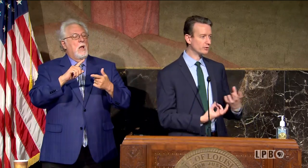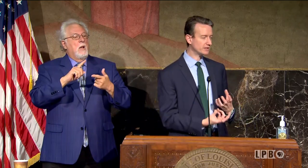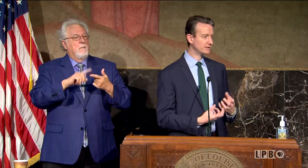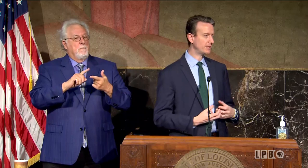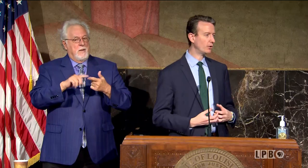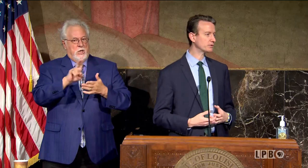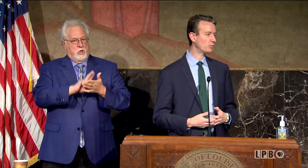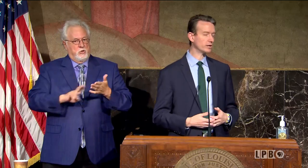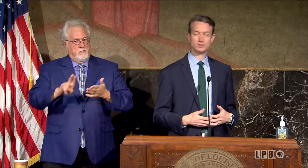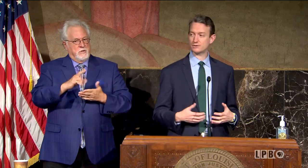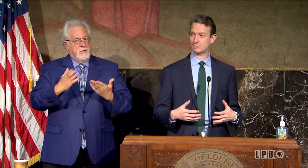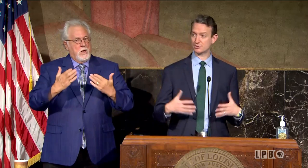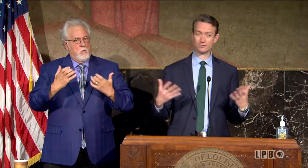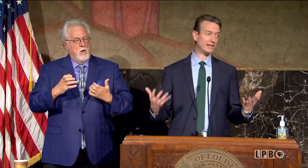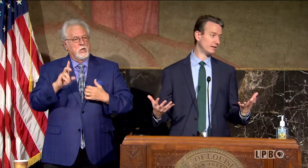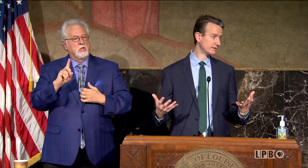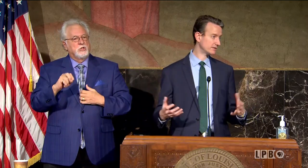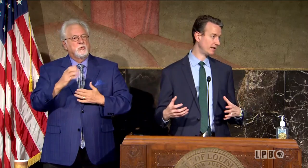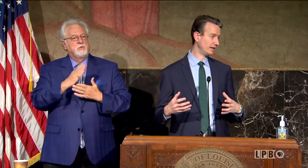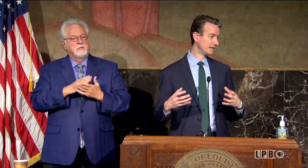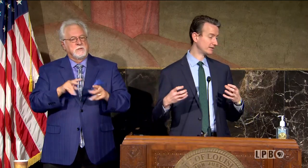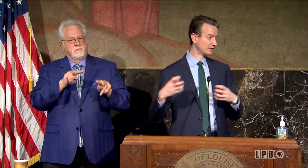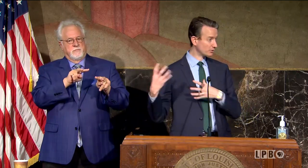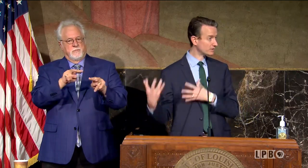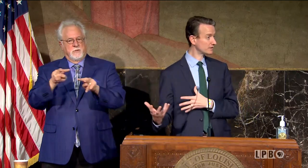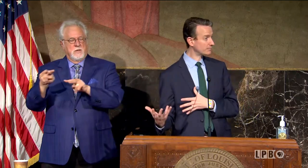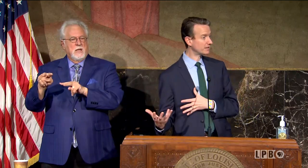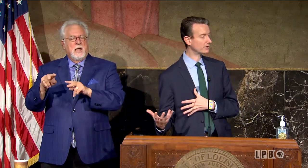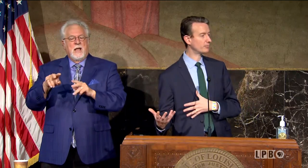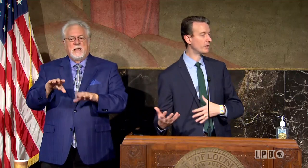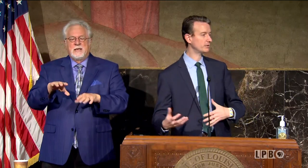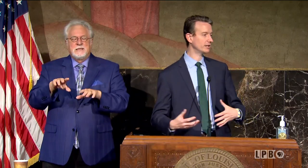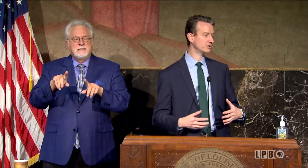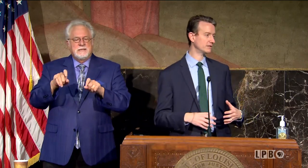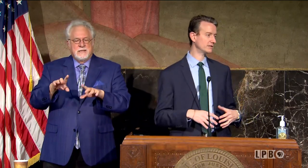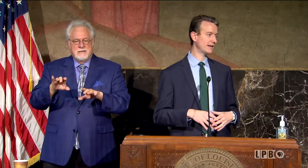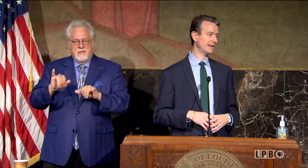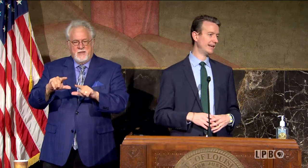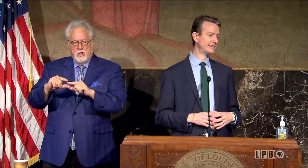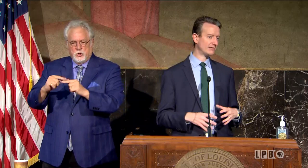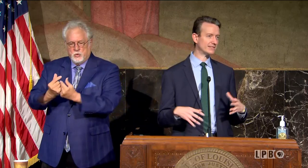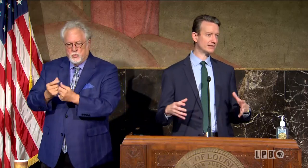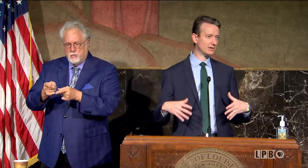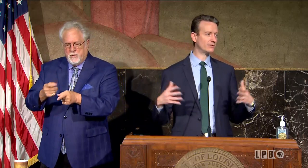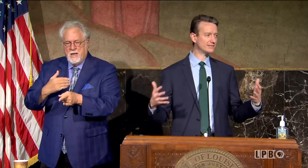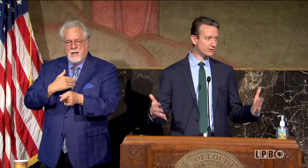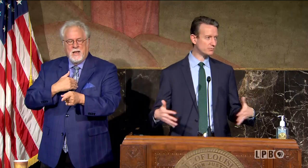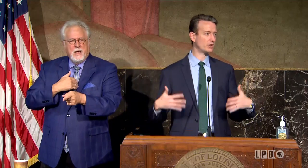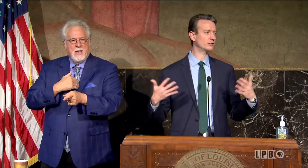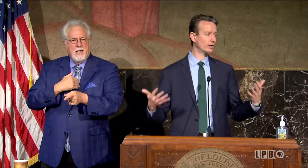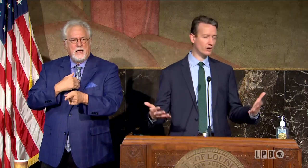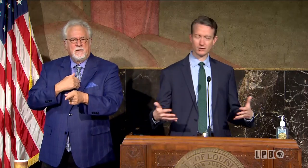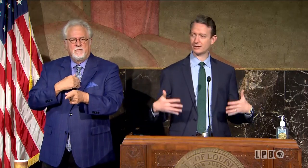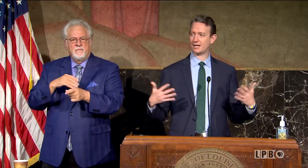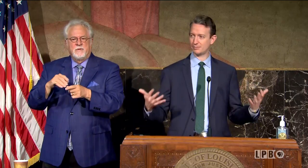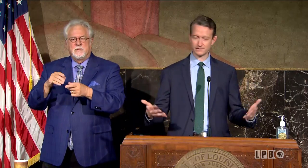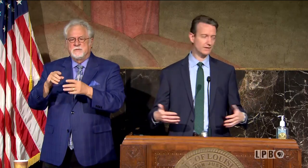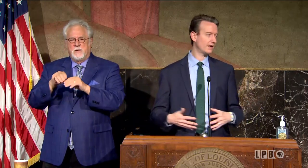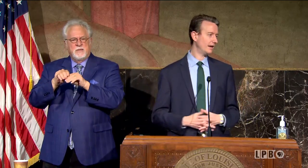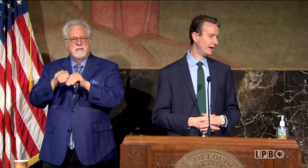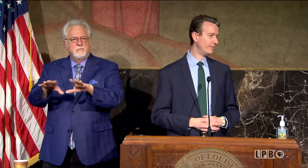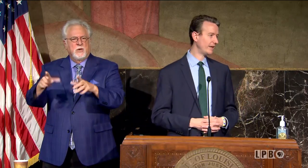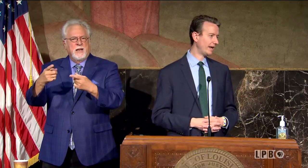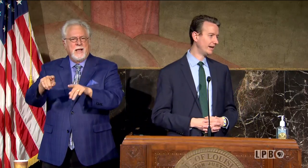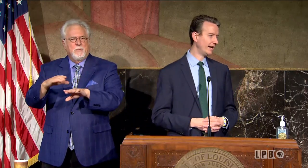know that universities may also want to do some surveillance, test a certain subset of their populations to have a sense of, is there spread going on